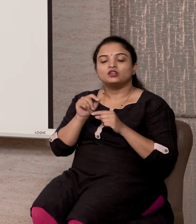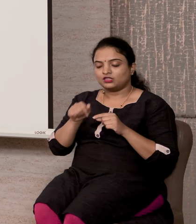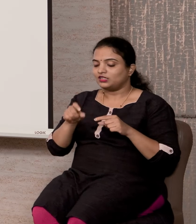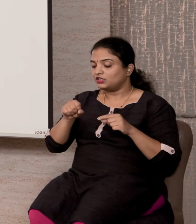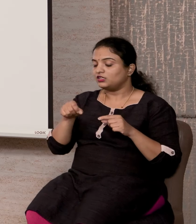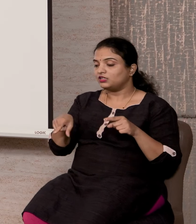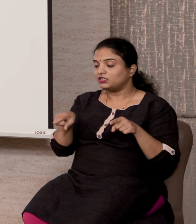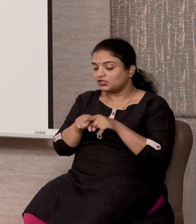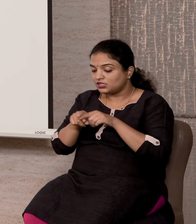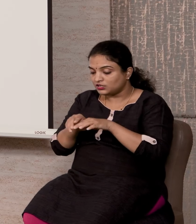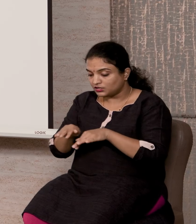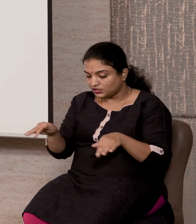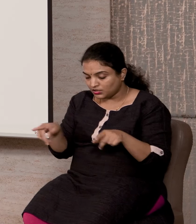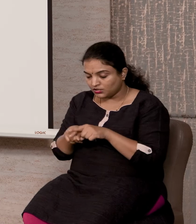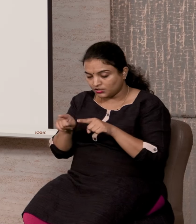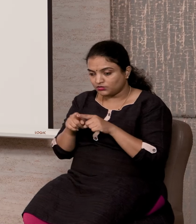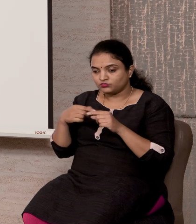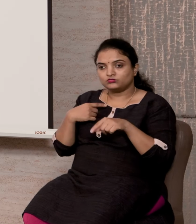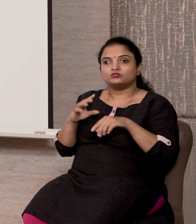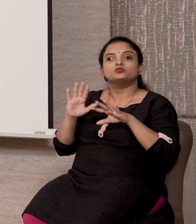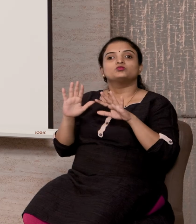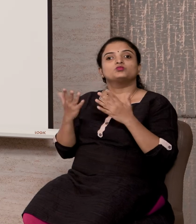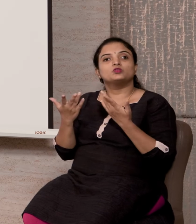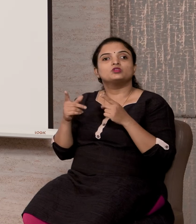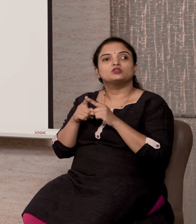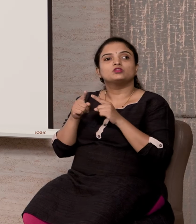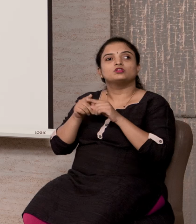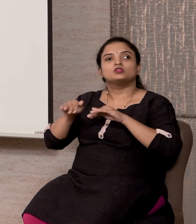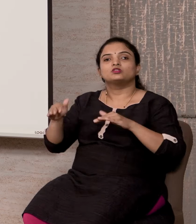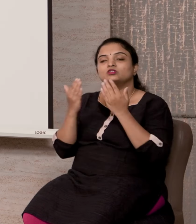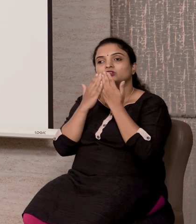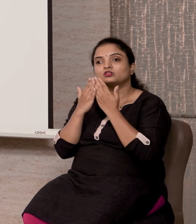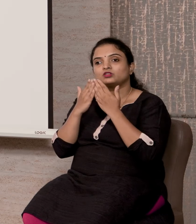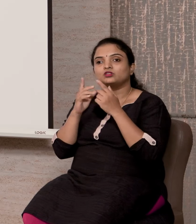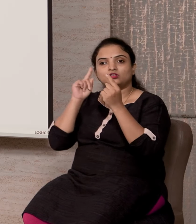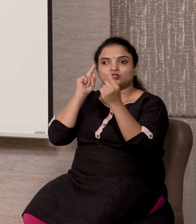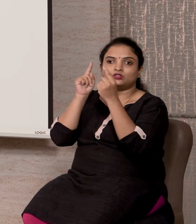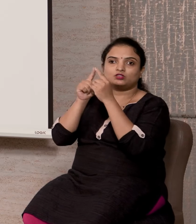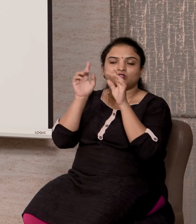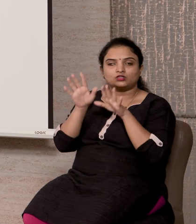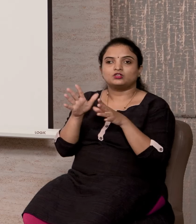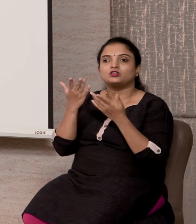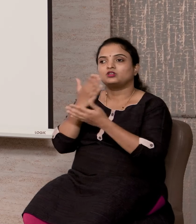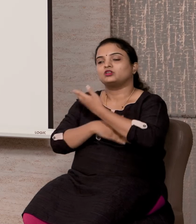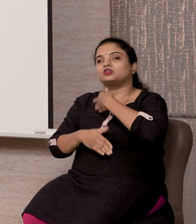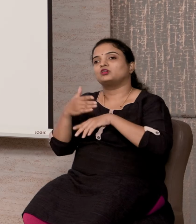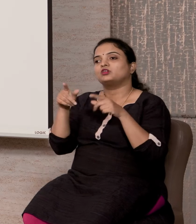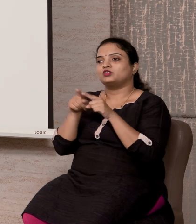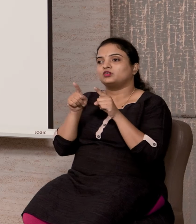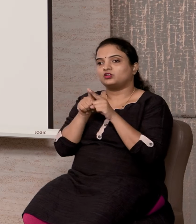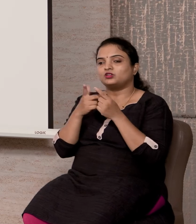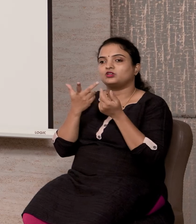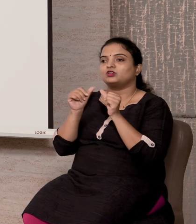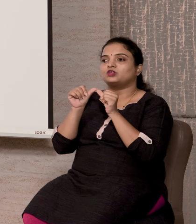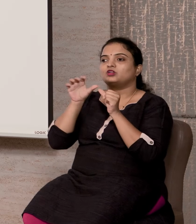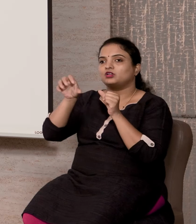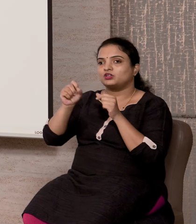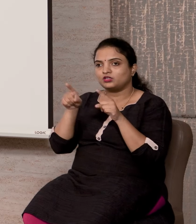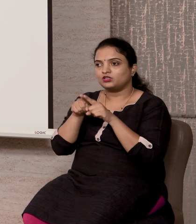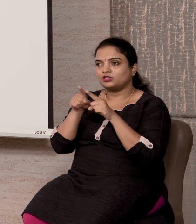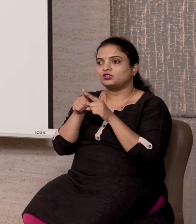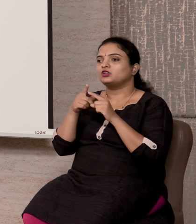these to these events because we want to sensitize them from childhood as to what different disabilities are, what is assistive technology, the